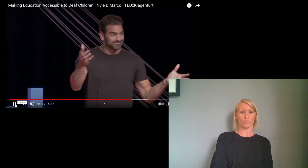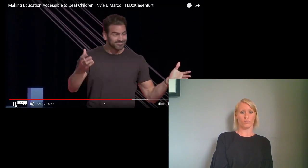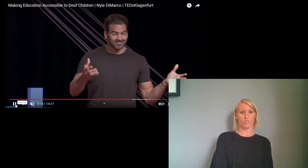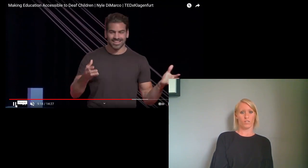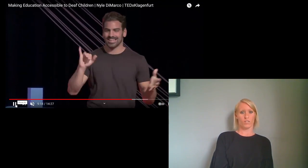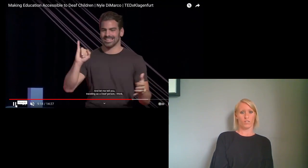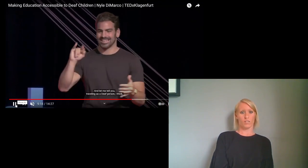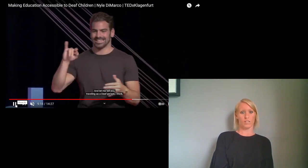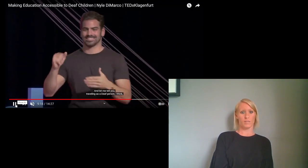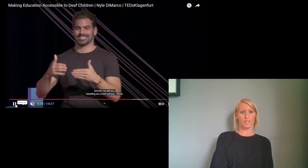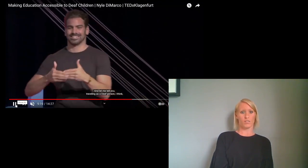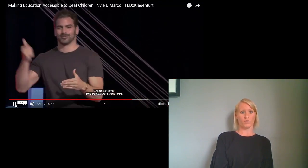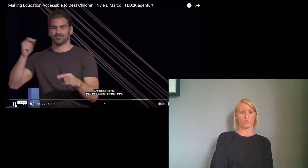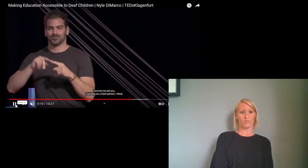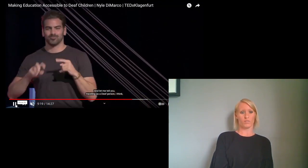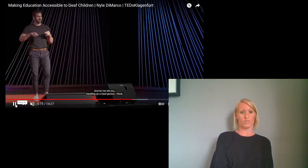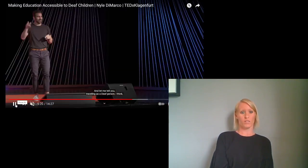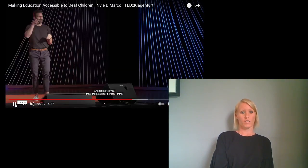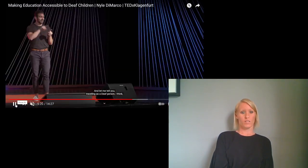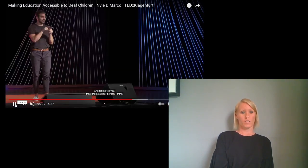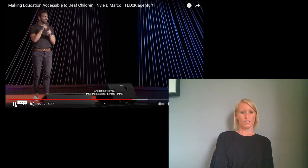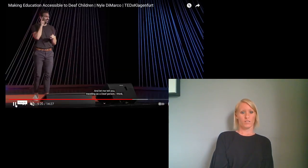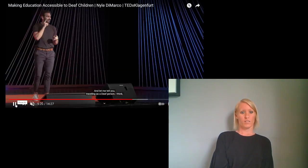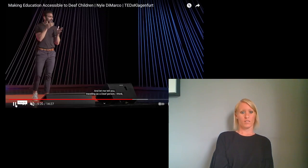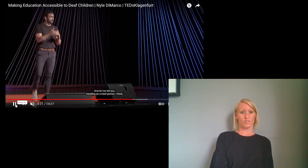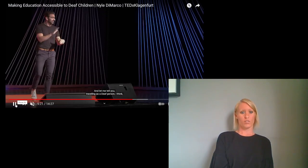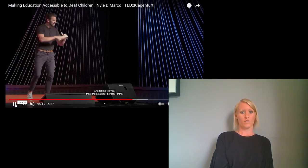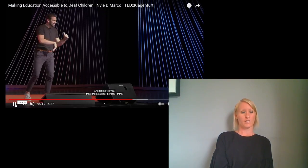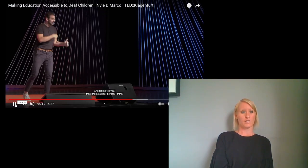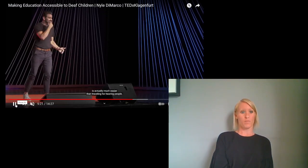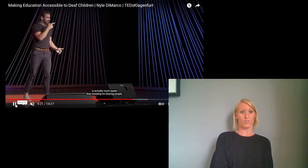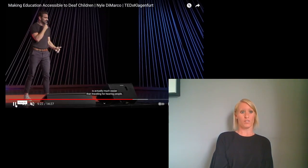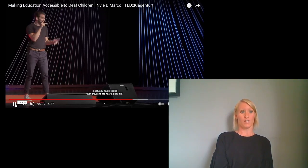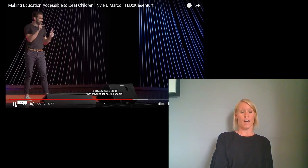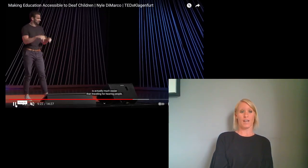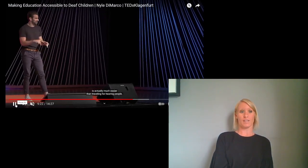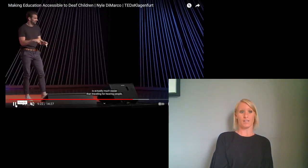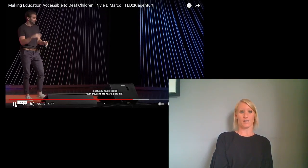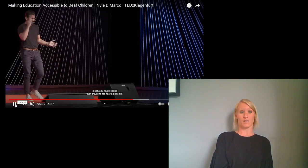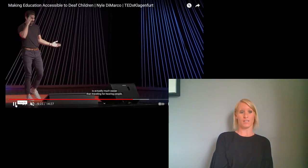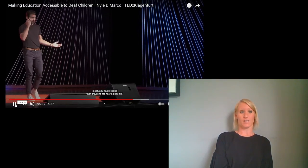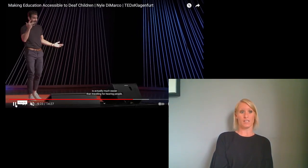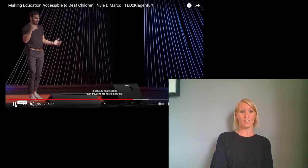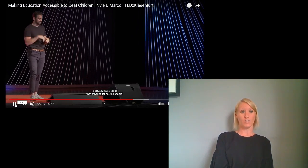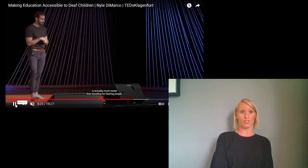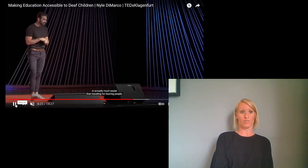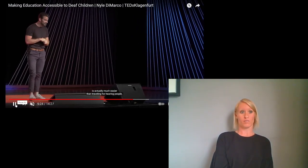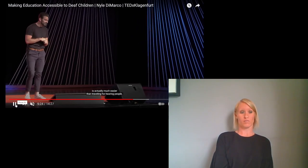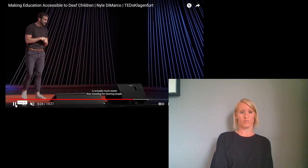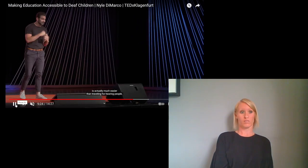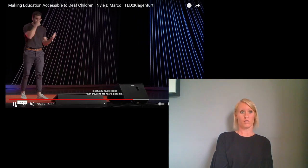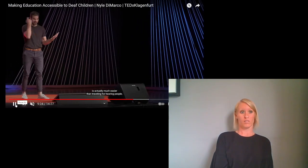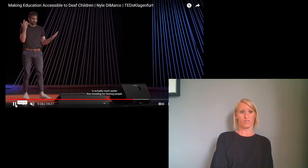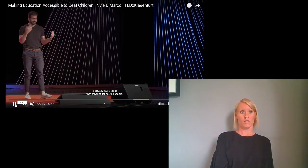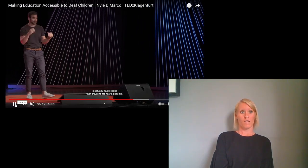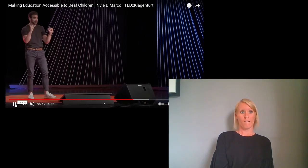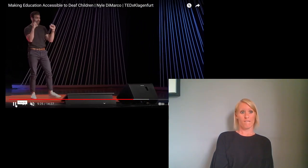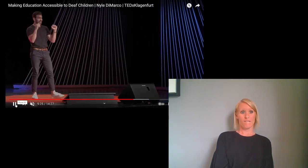No. Let me tell you, traveling as a deaf person, I think, is easier.